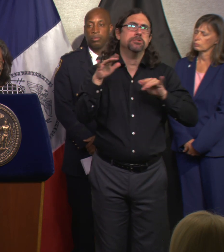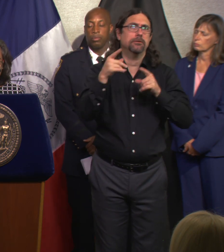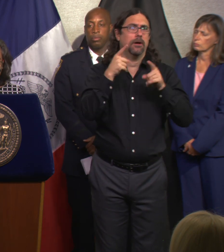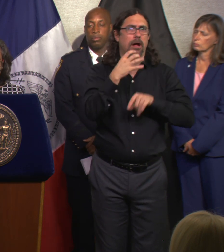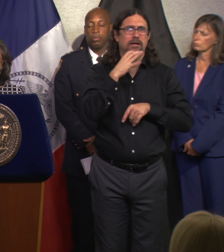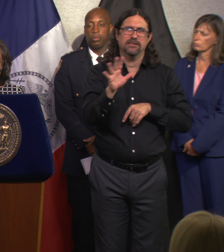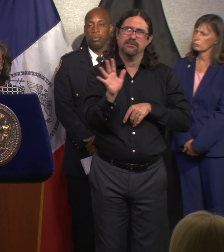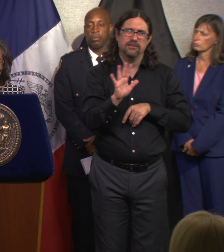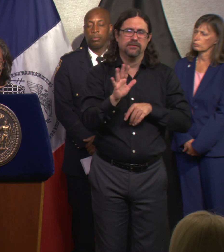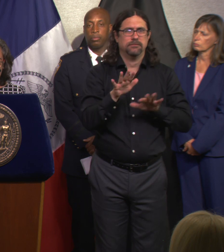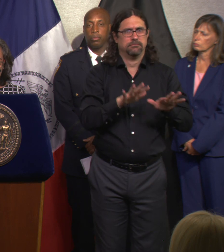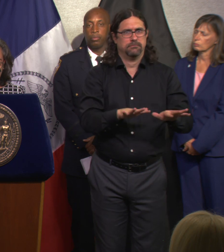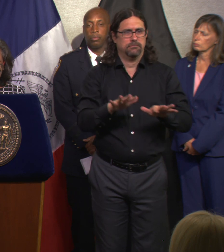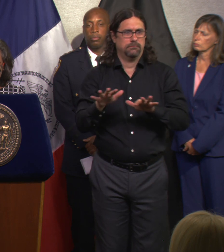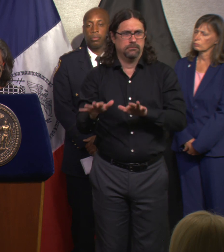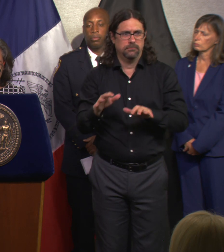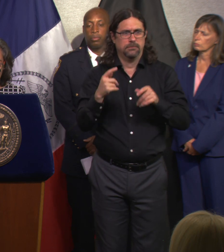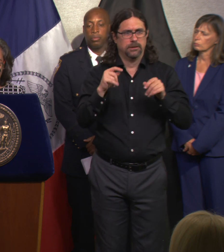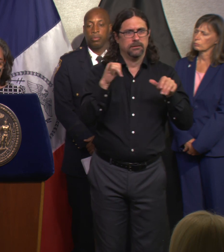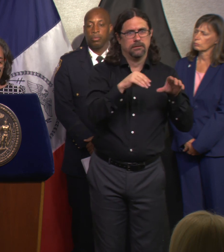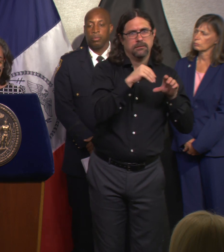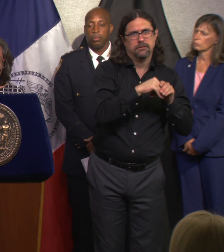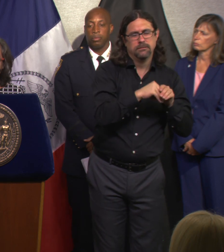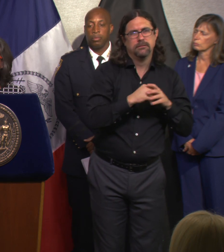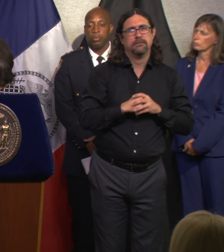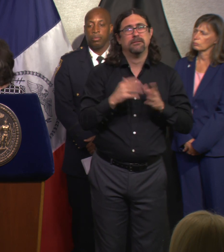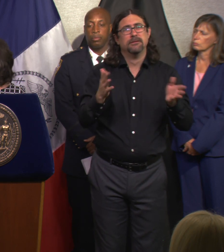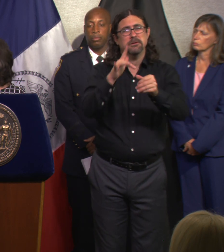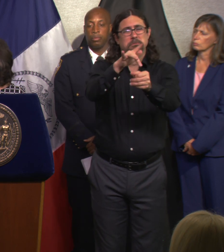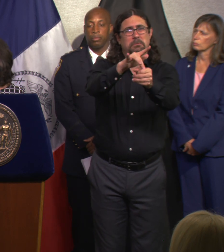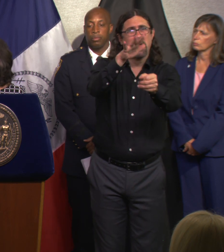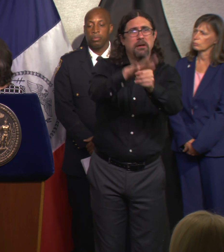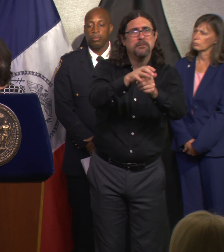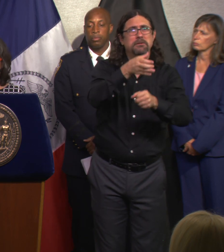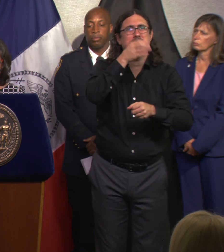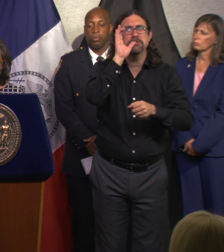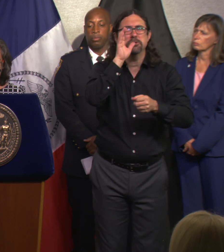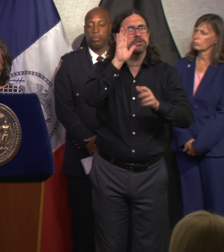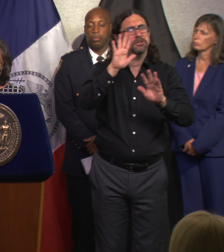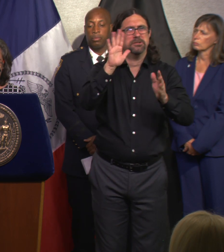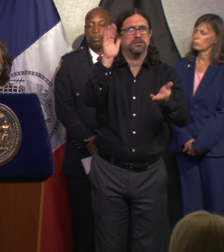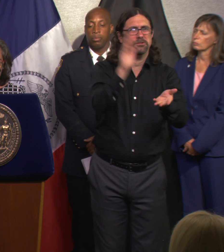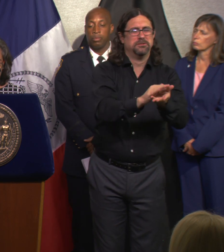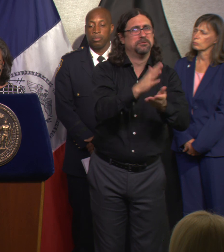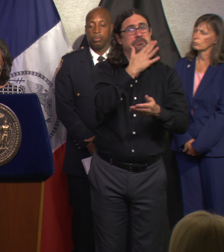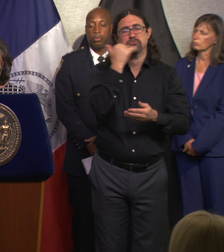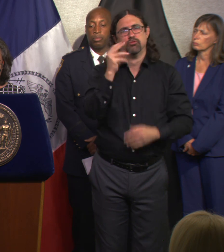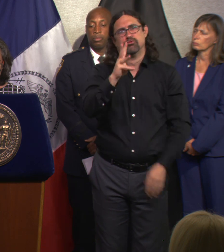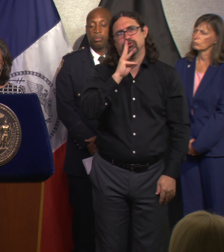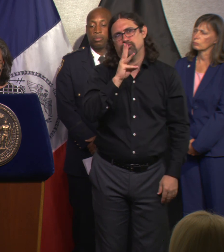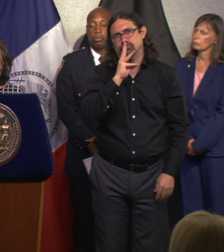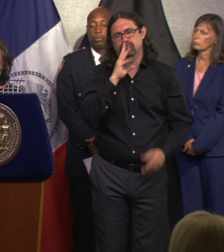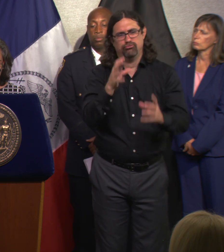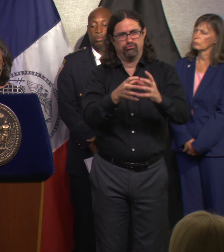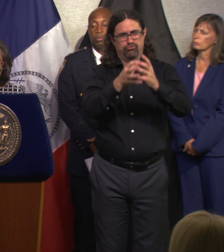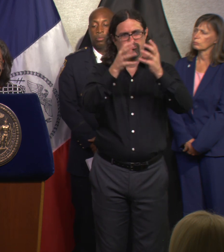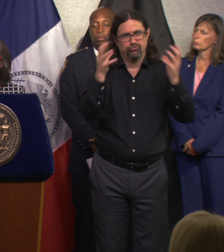water. And as was said, can't say it often enough, really checking in on